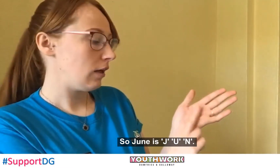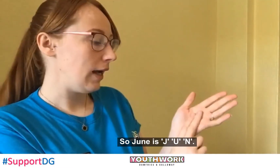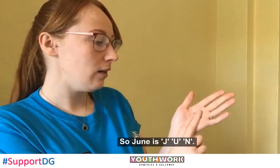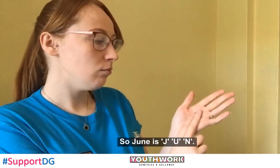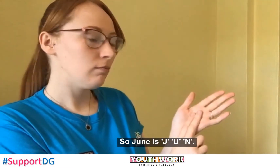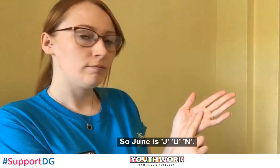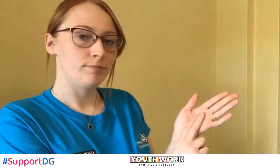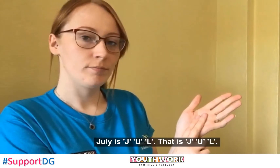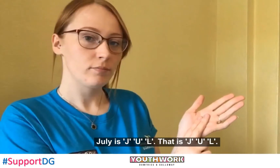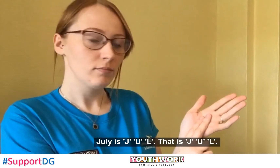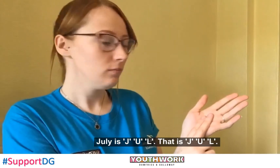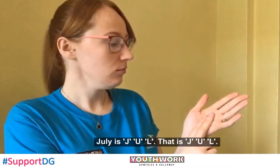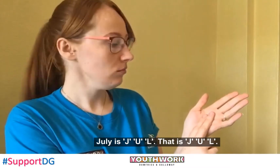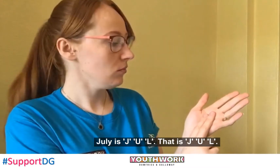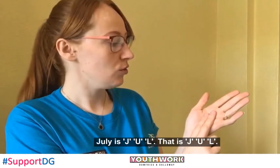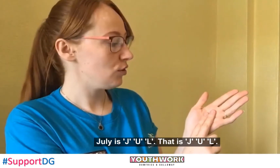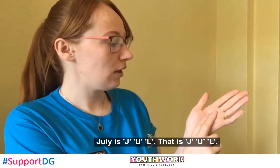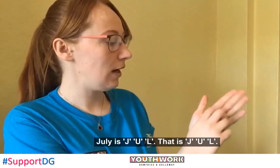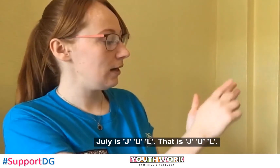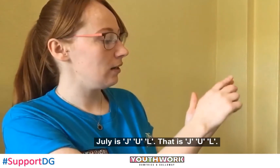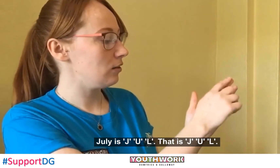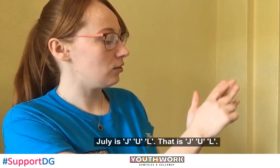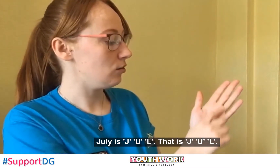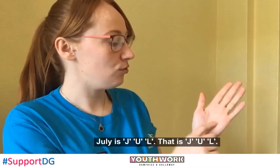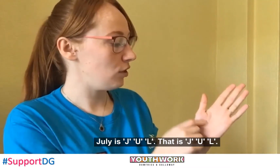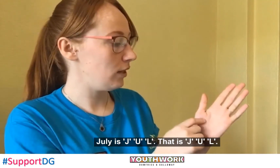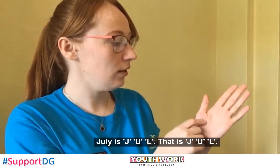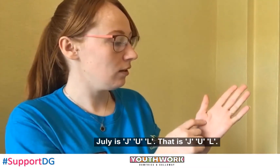J-U-N. July is